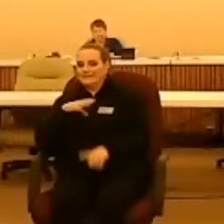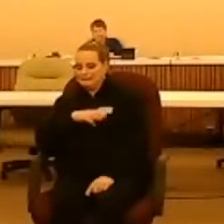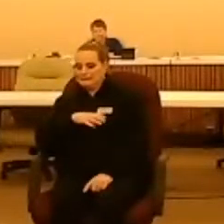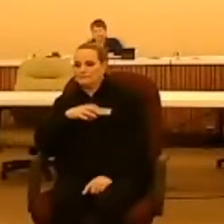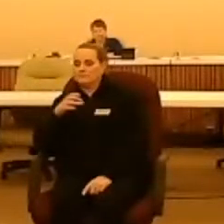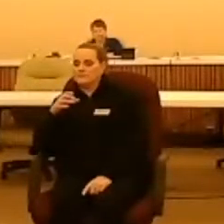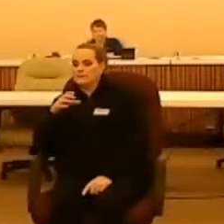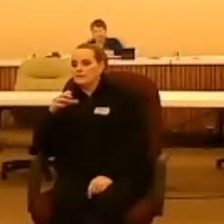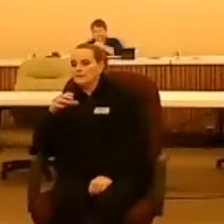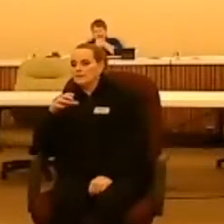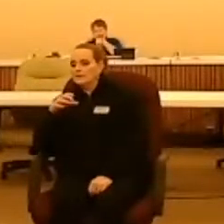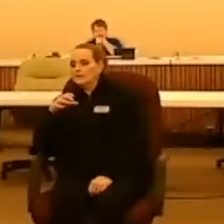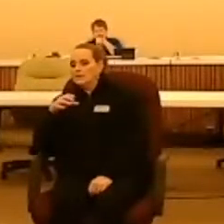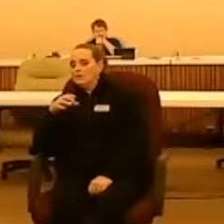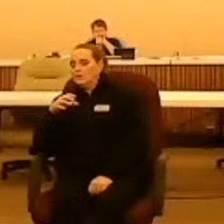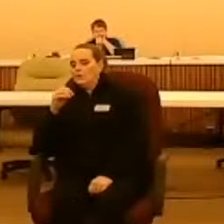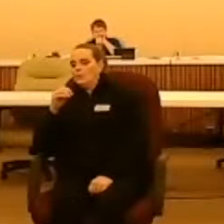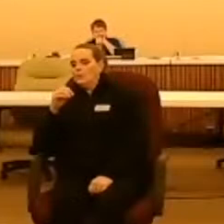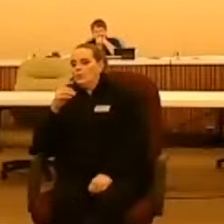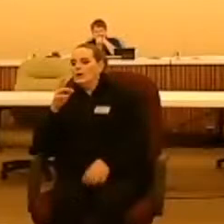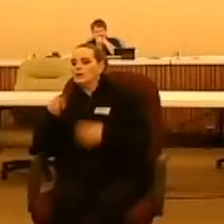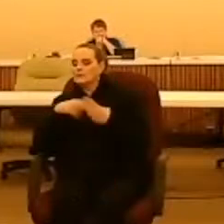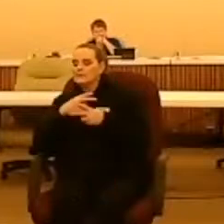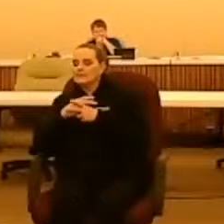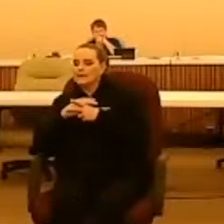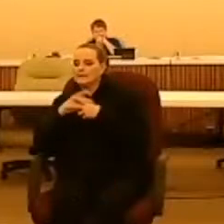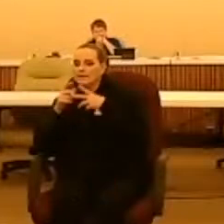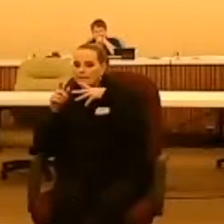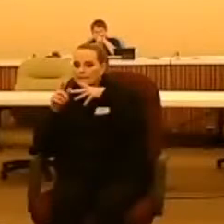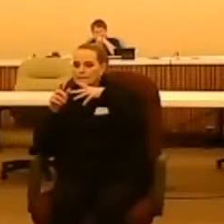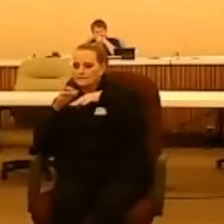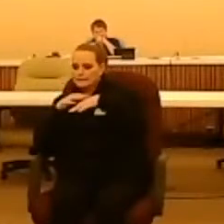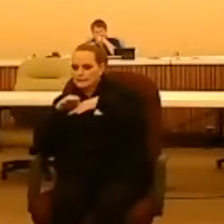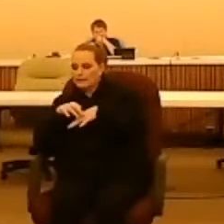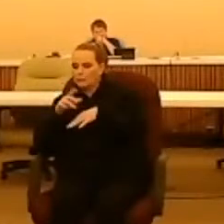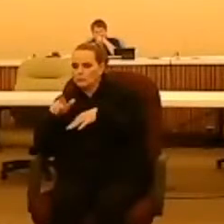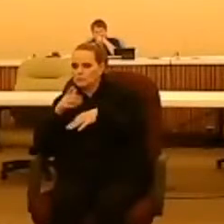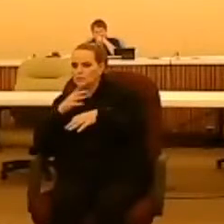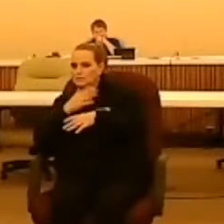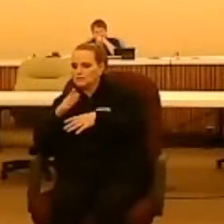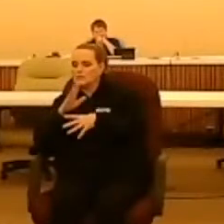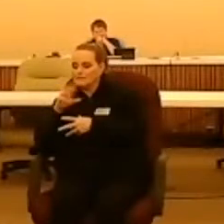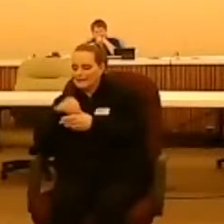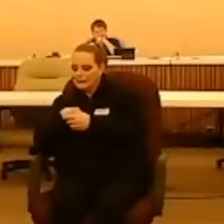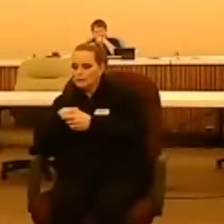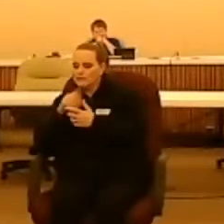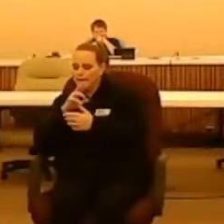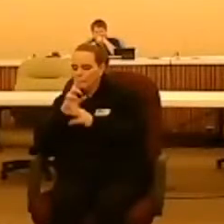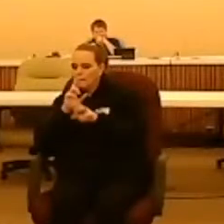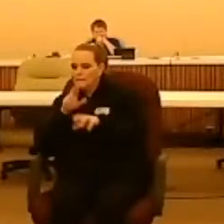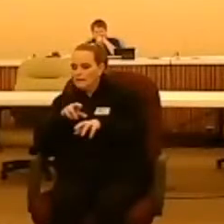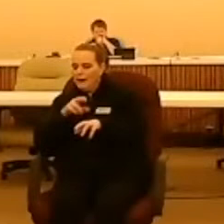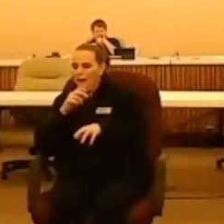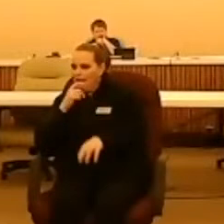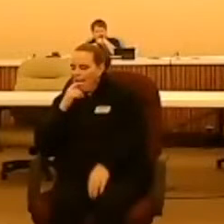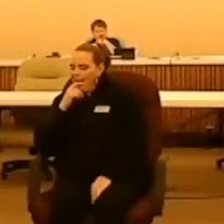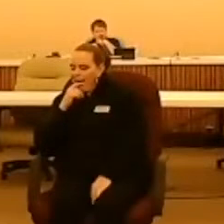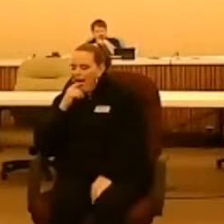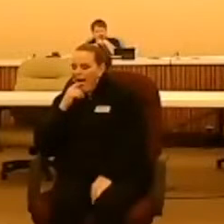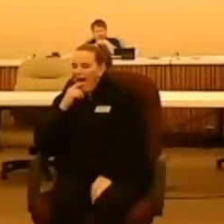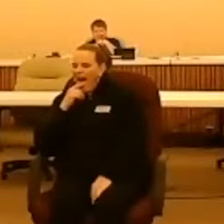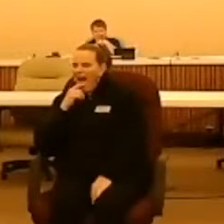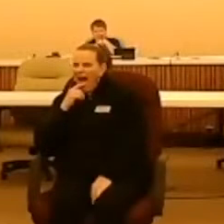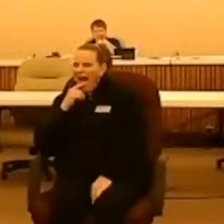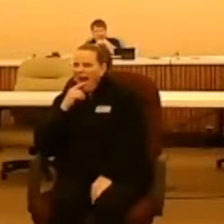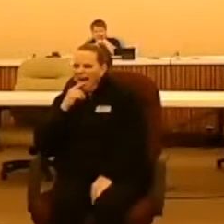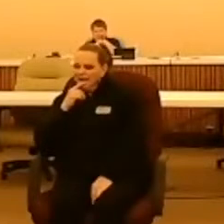citizen, what level of detail would you advise to be included in the response to that complainant? I think that